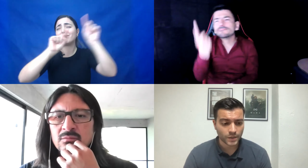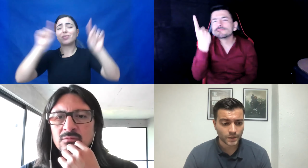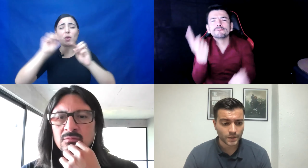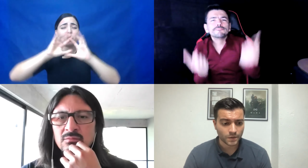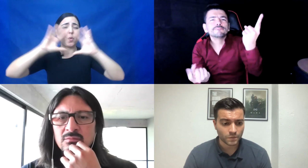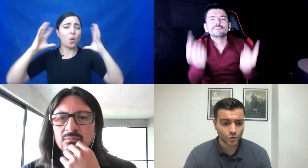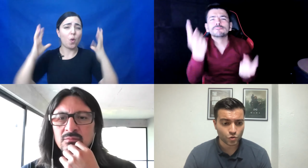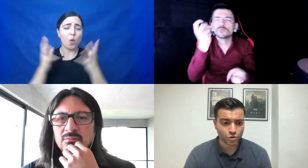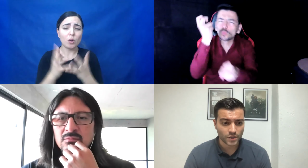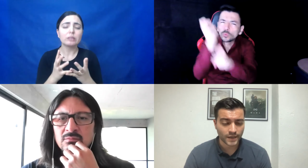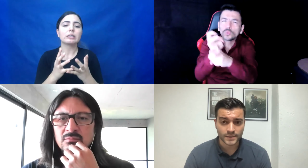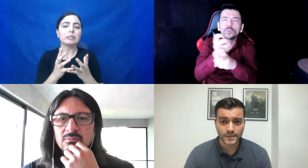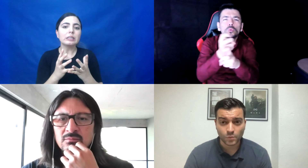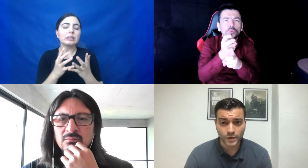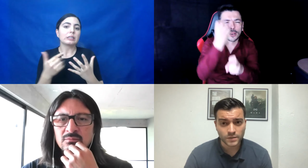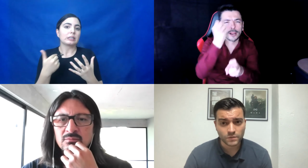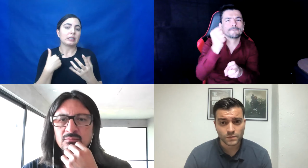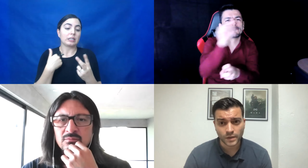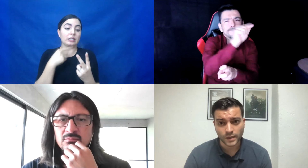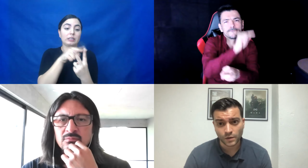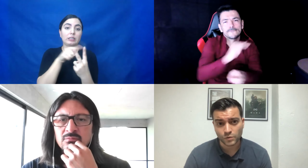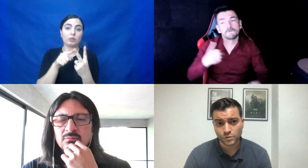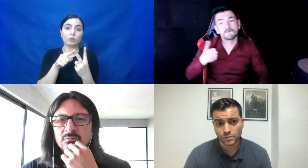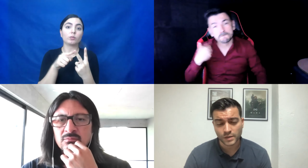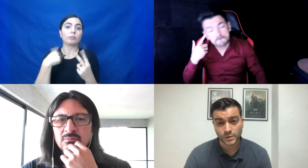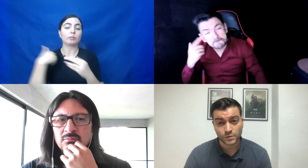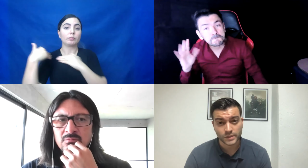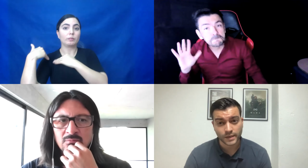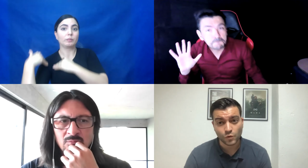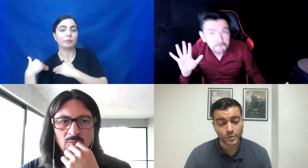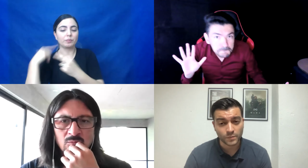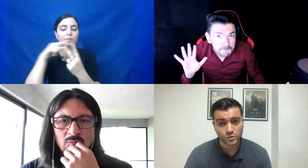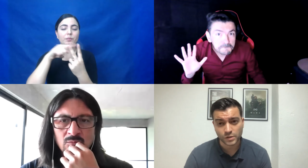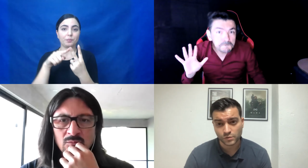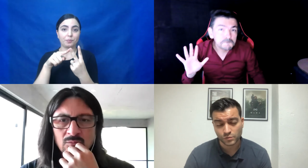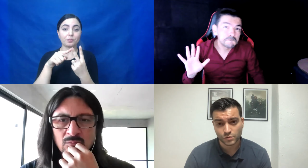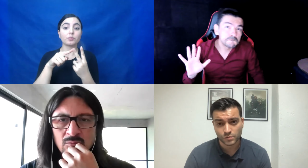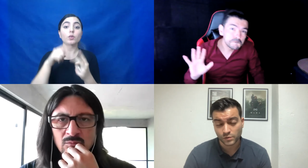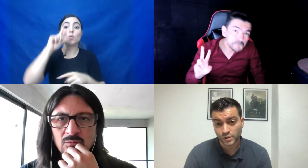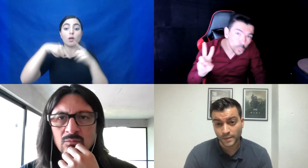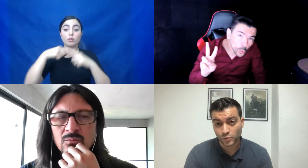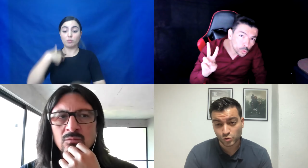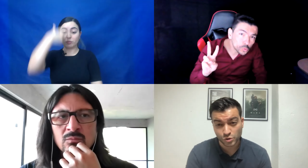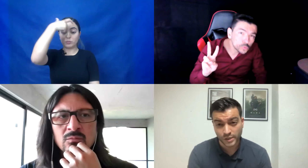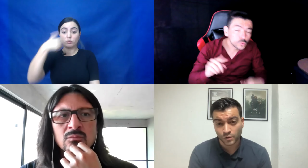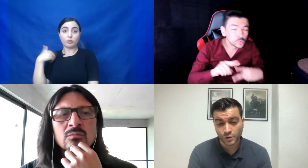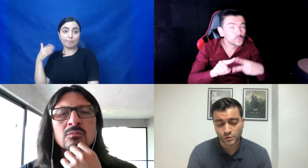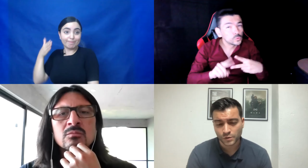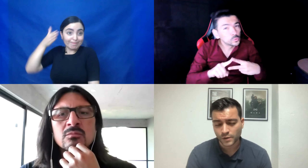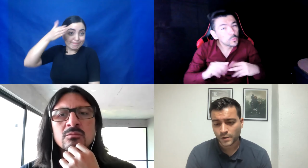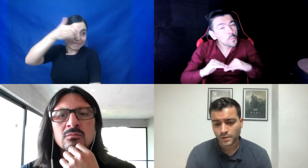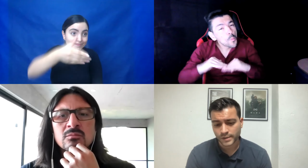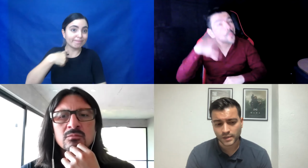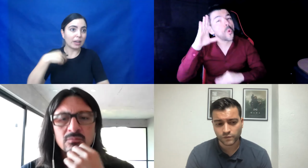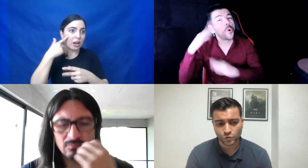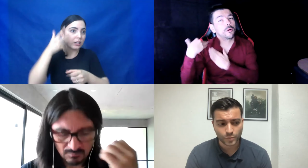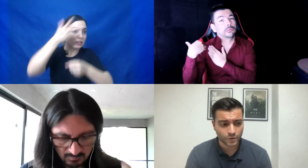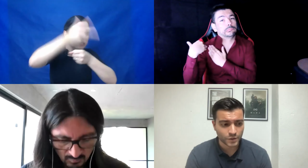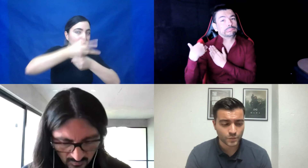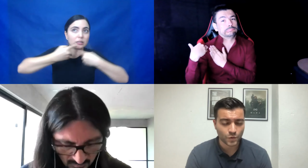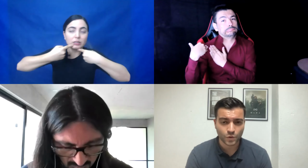is being experienced in different parts of the world, we have two main tasks. And those of us who work in